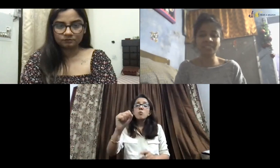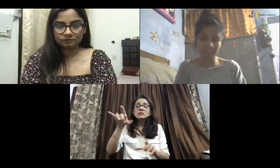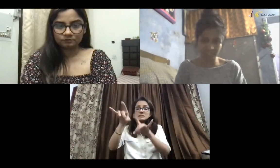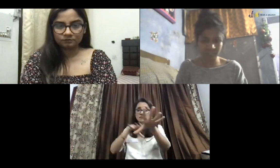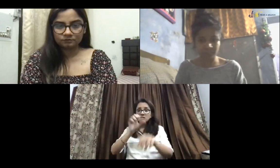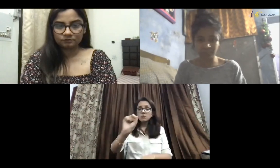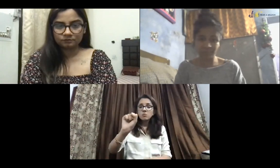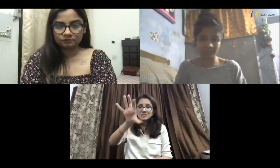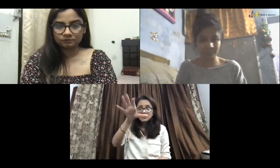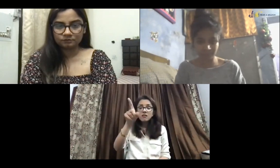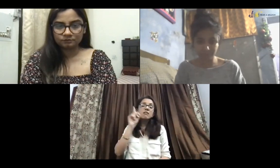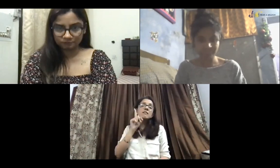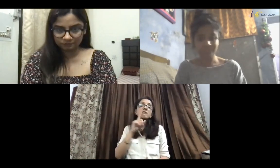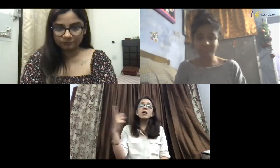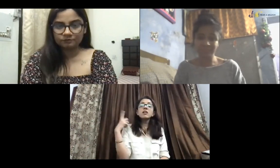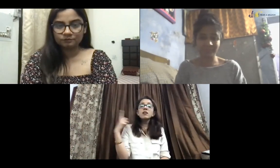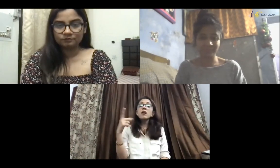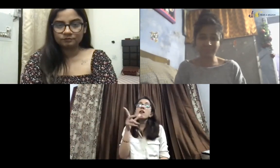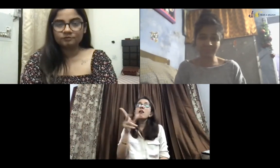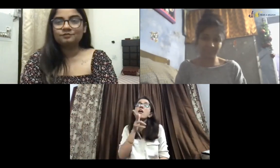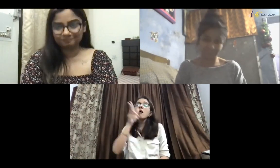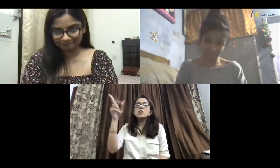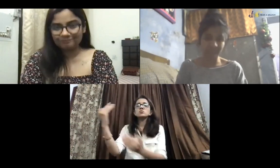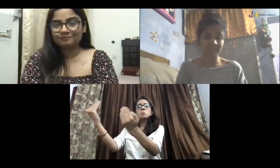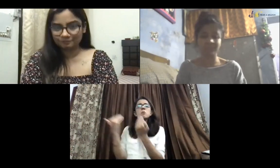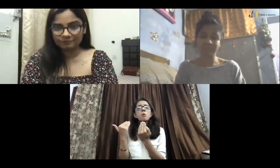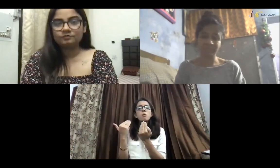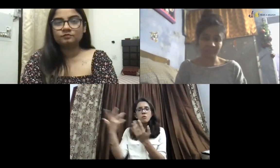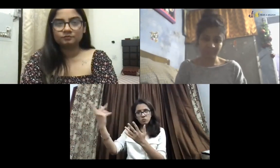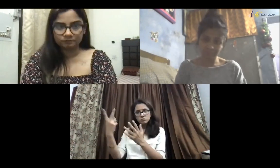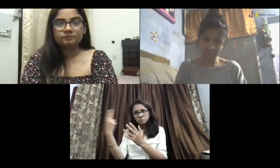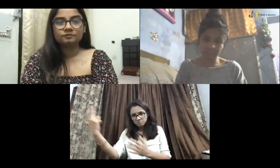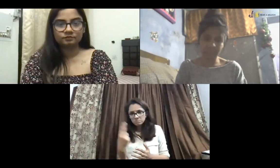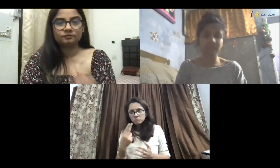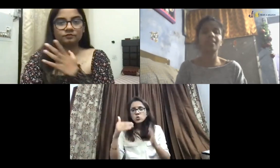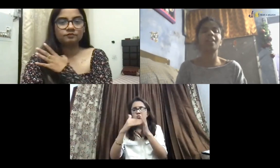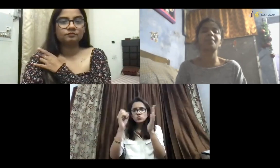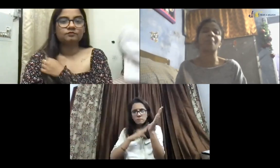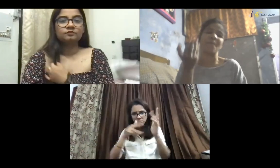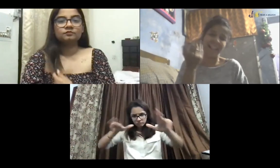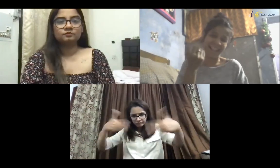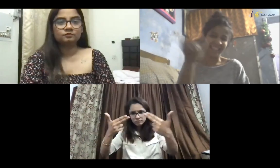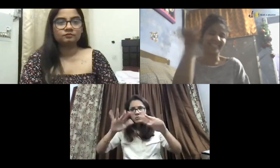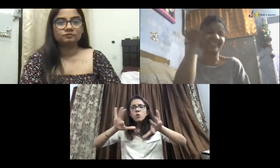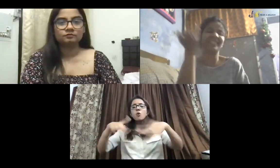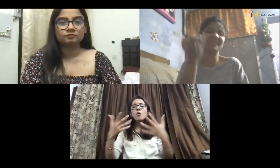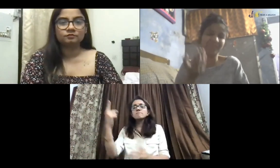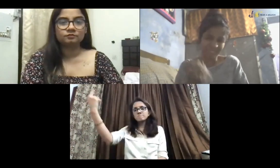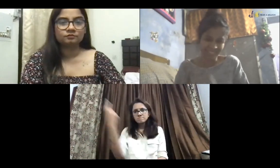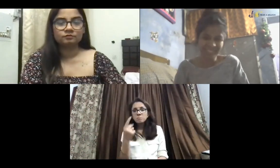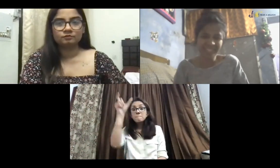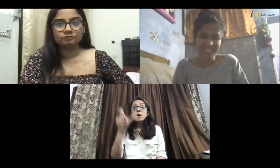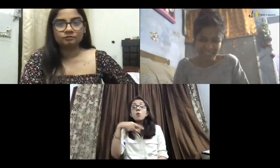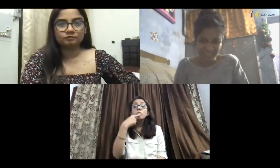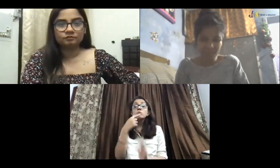you, it would be better in your area. If there would be a deaf leader, you can take the support of a deaf leader. You can have a